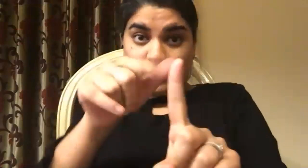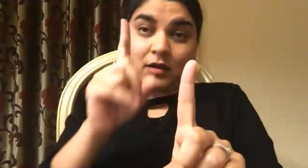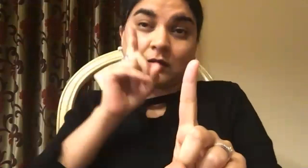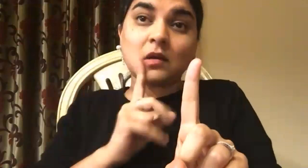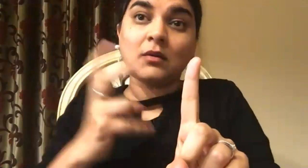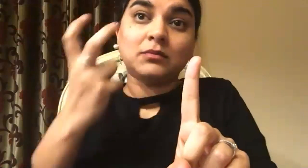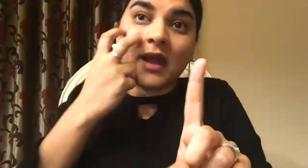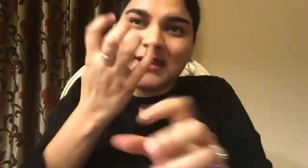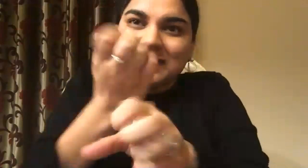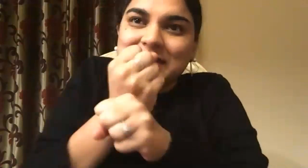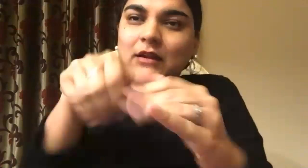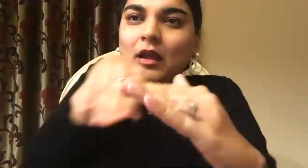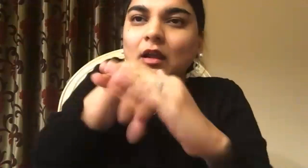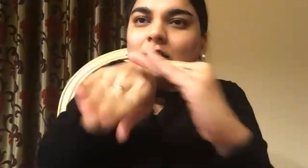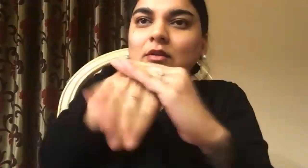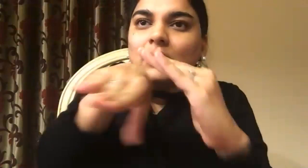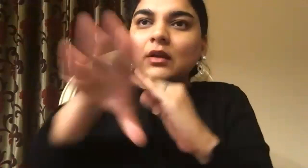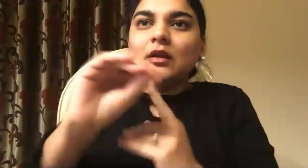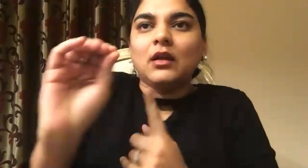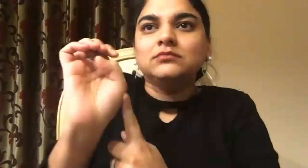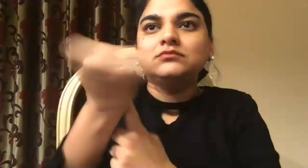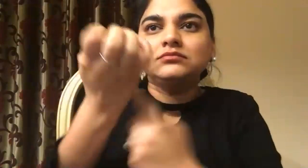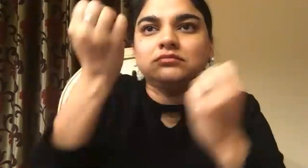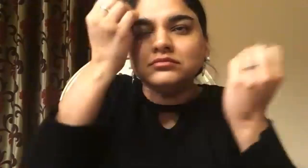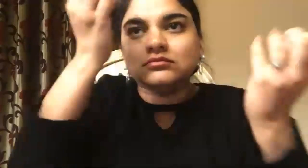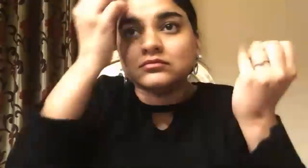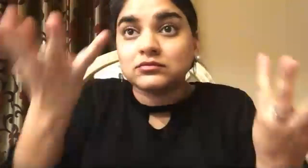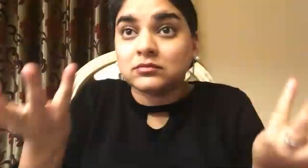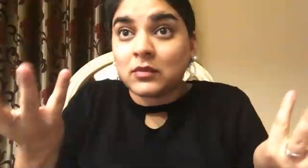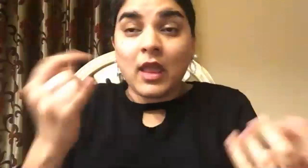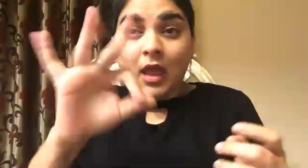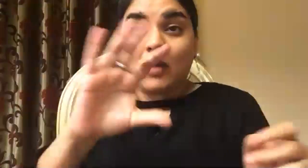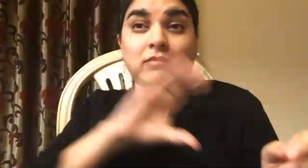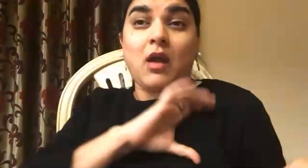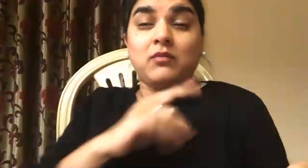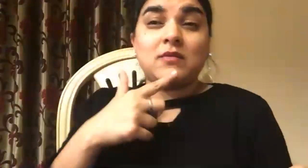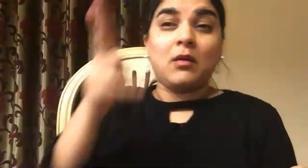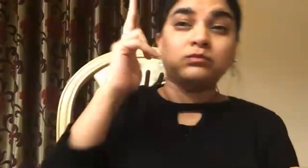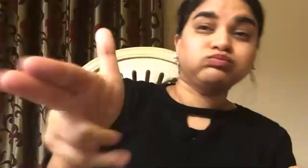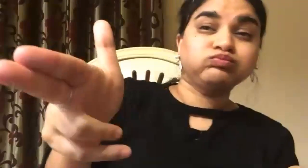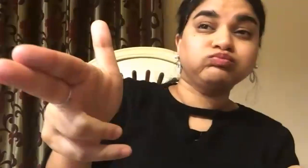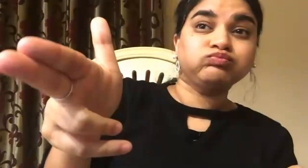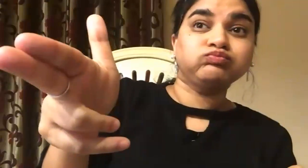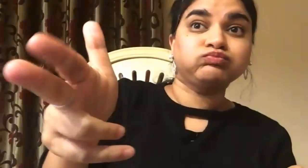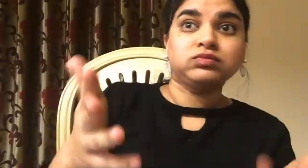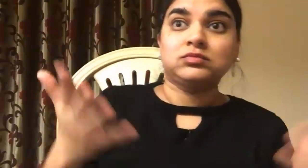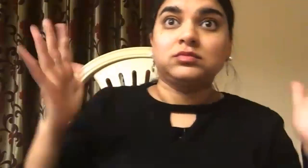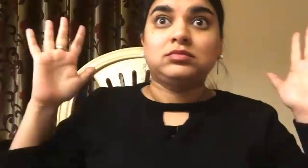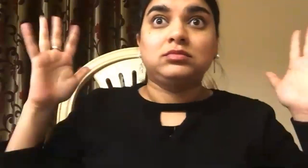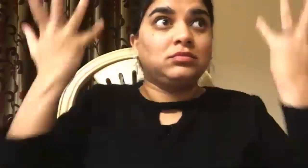move away from the deafblind individual. So how is the deafblind individual going to get access to the environment? How are they going to know what's going on?